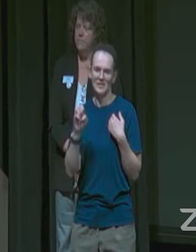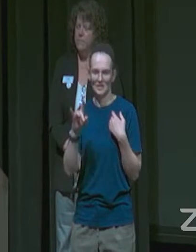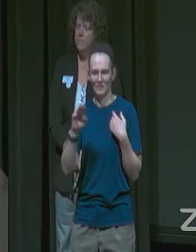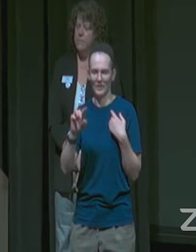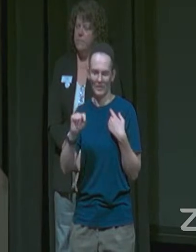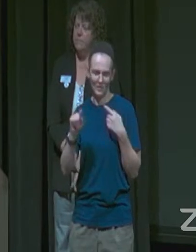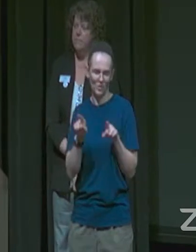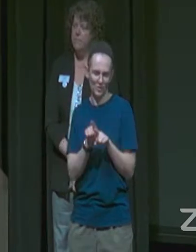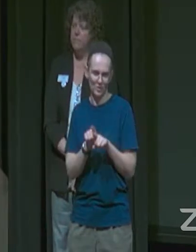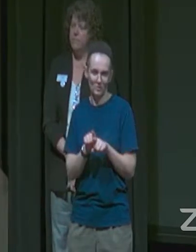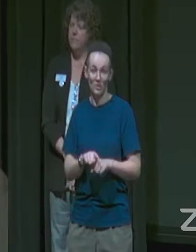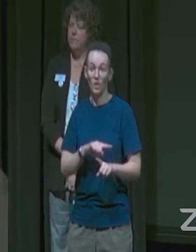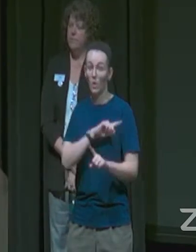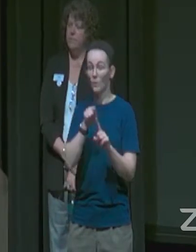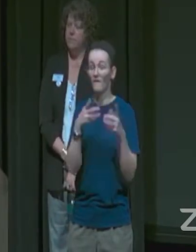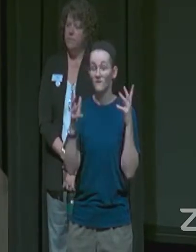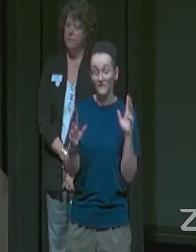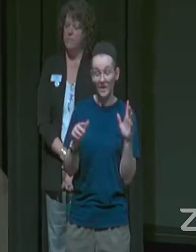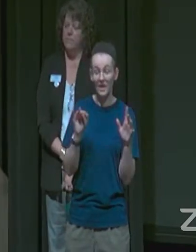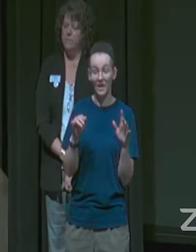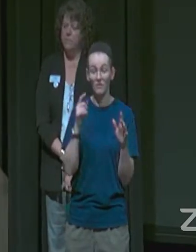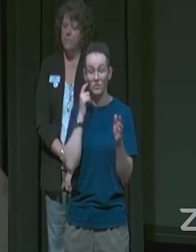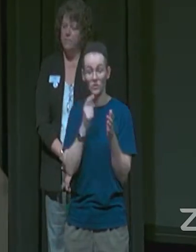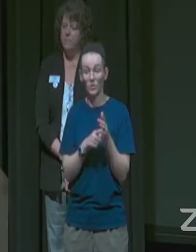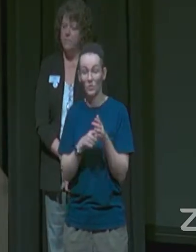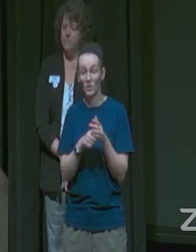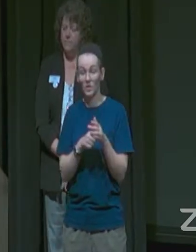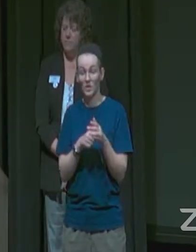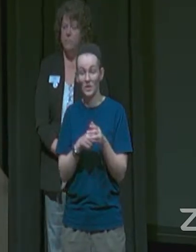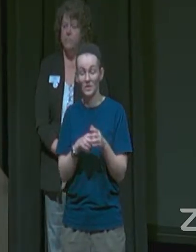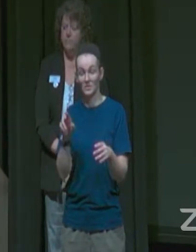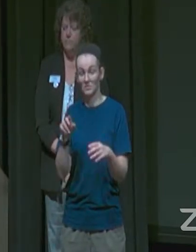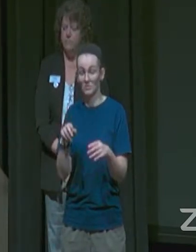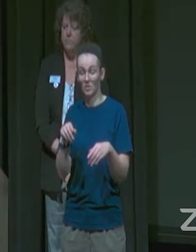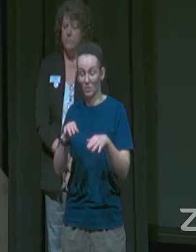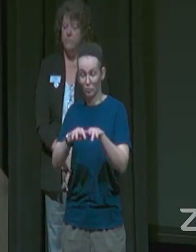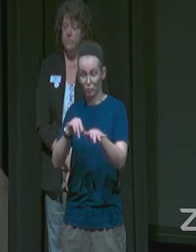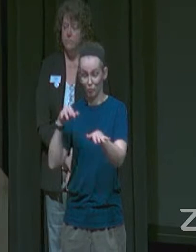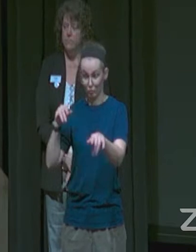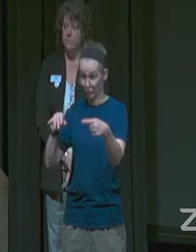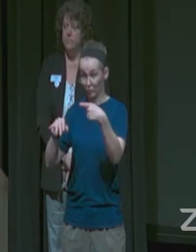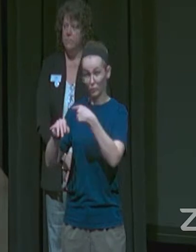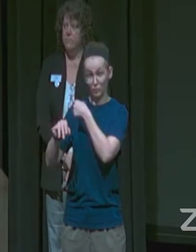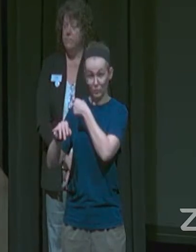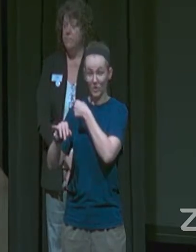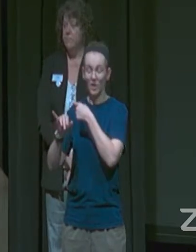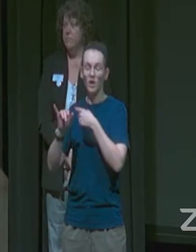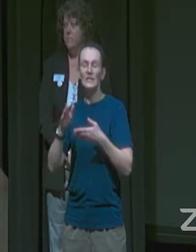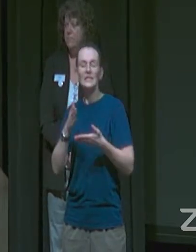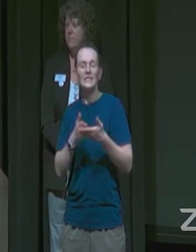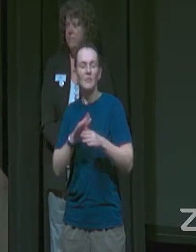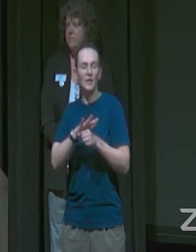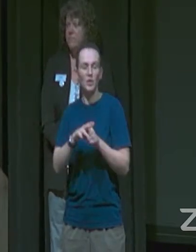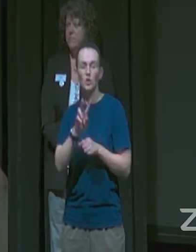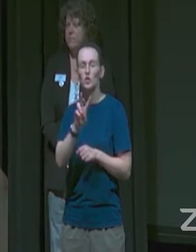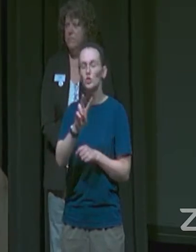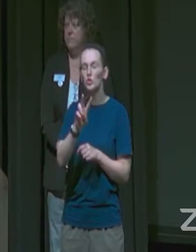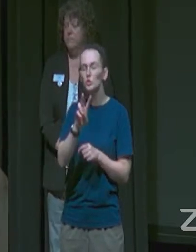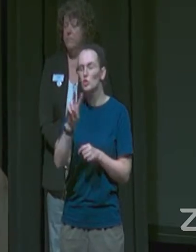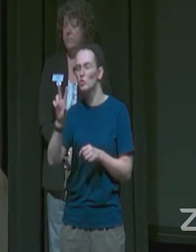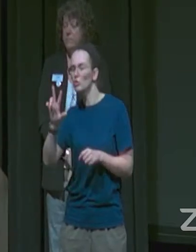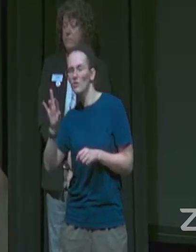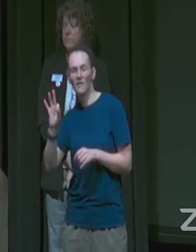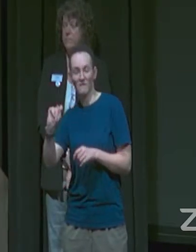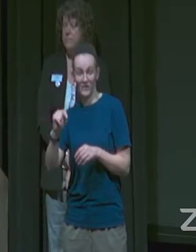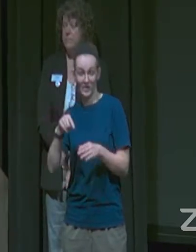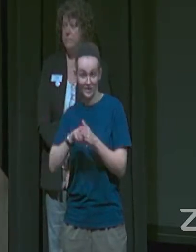done, if you look at what it looks like upstream, there are places where it's 2 to 3 feet deep, and